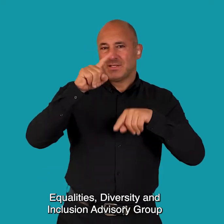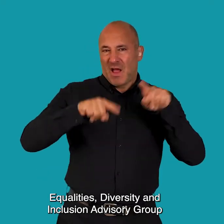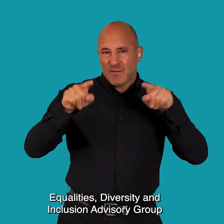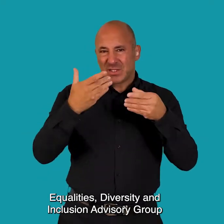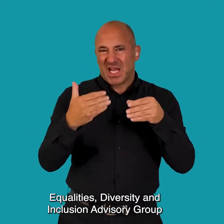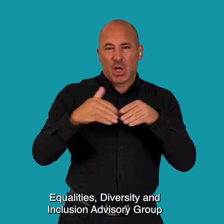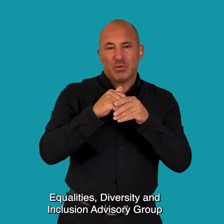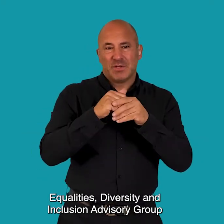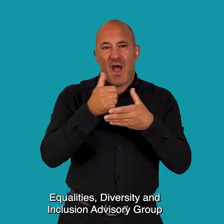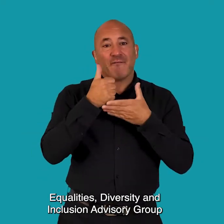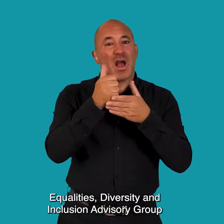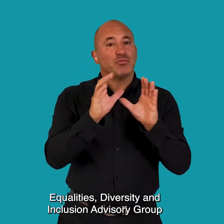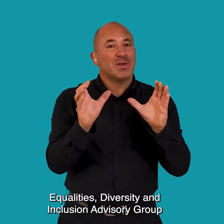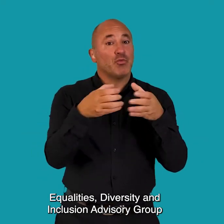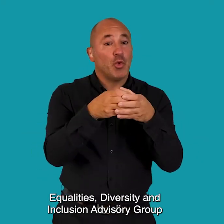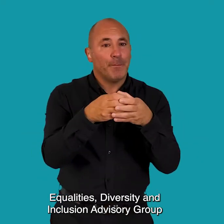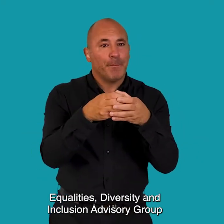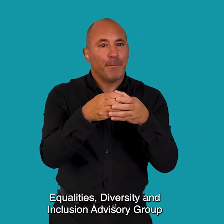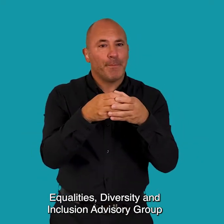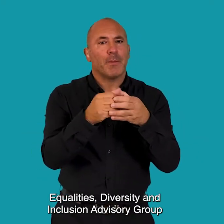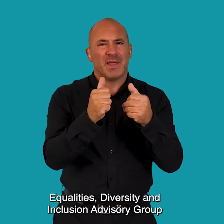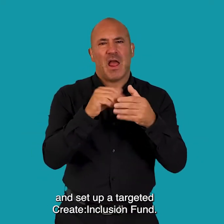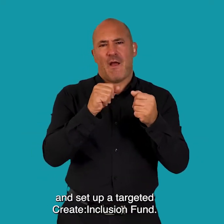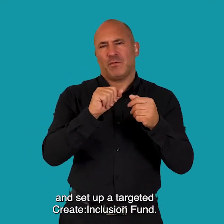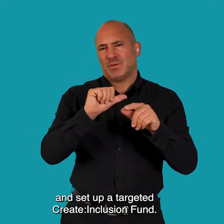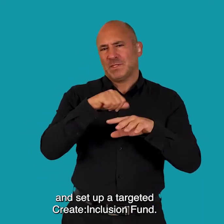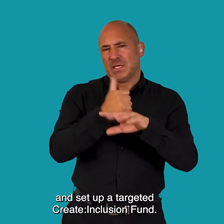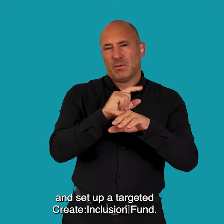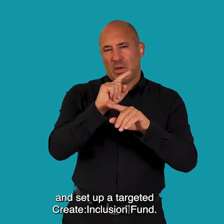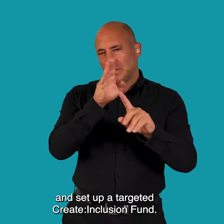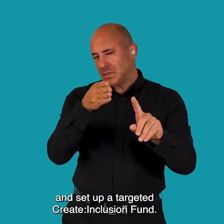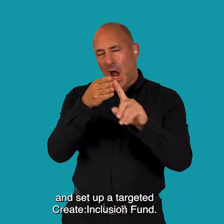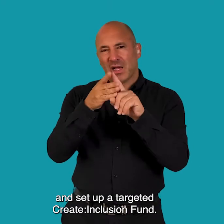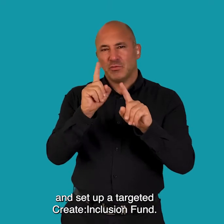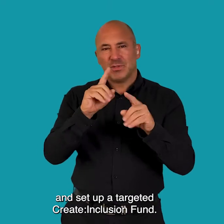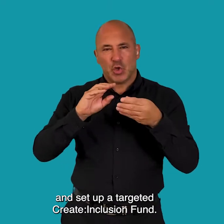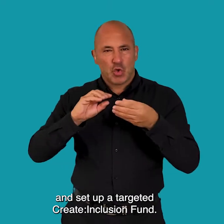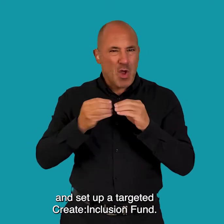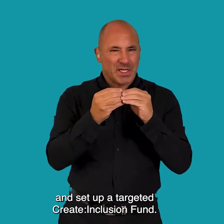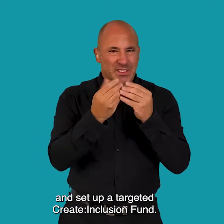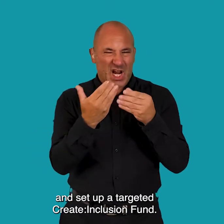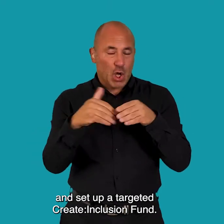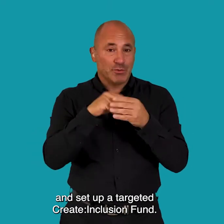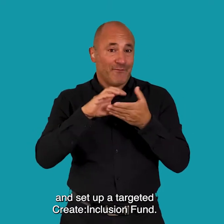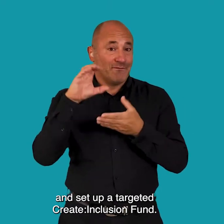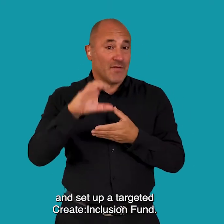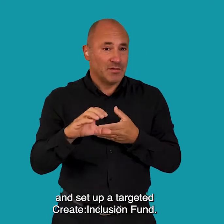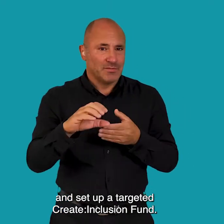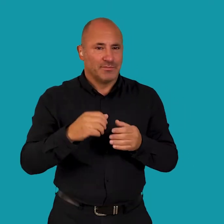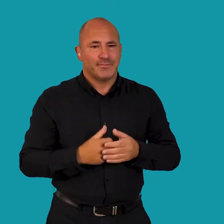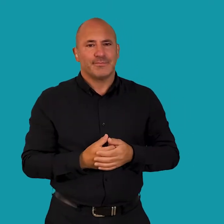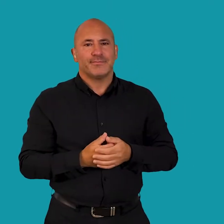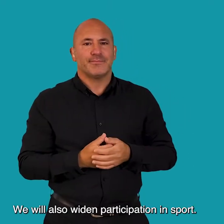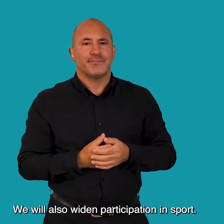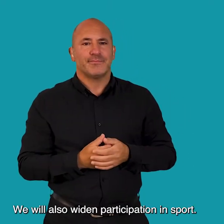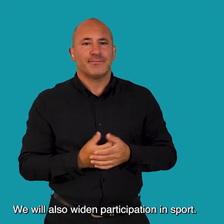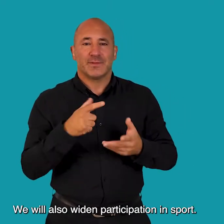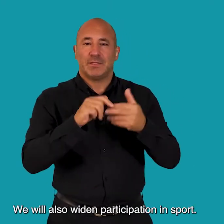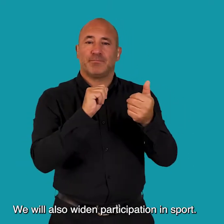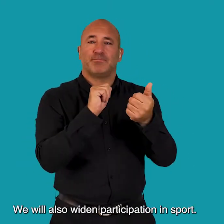and Inclusion Advisory Group and set up a targeted Create Inclusion Fund. We will also